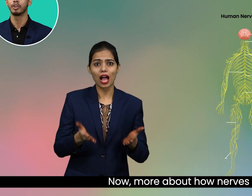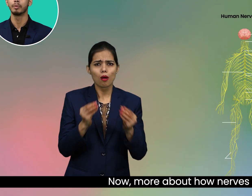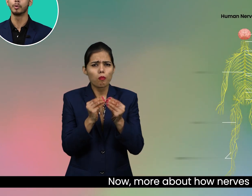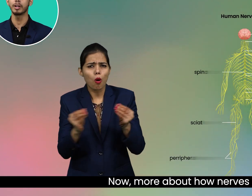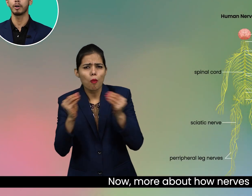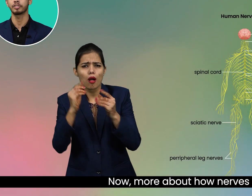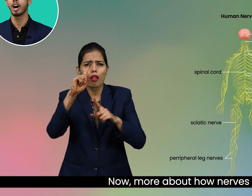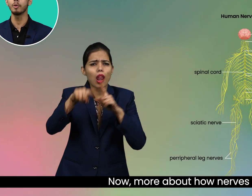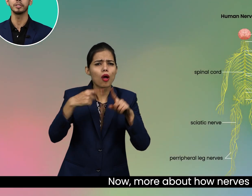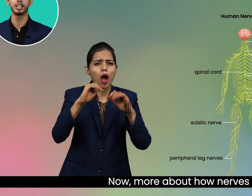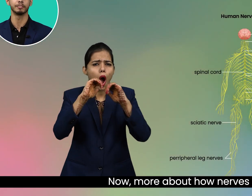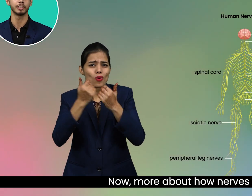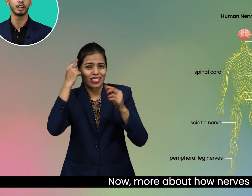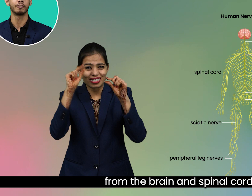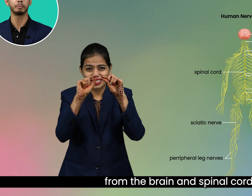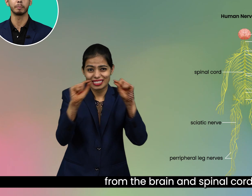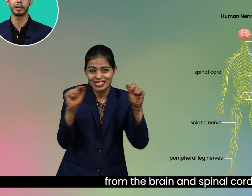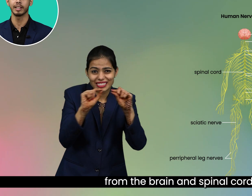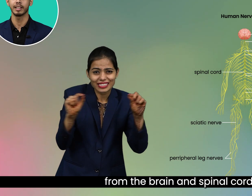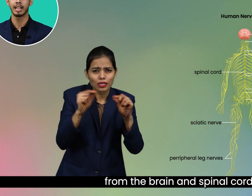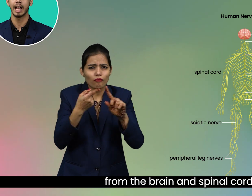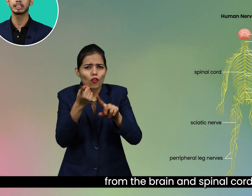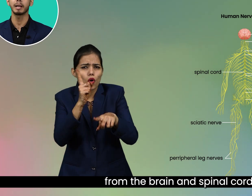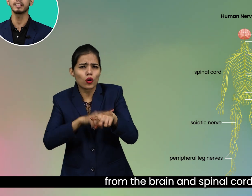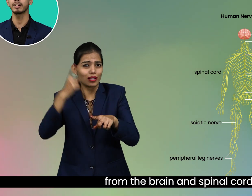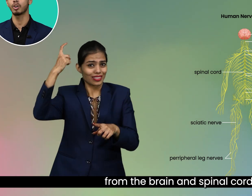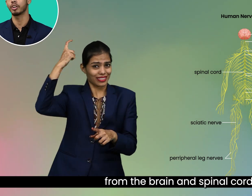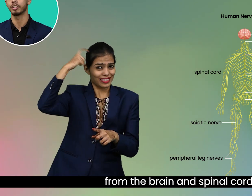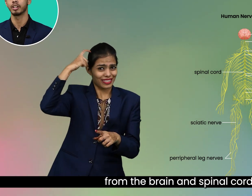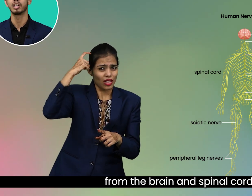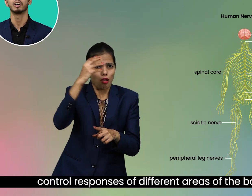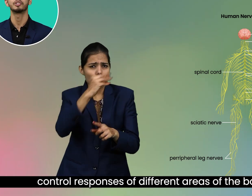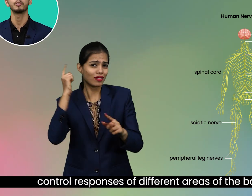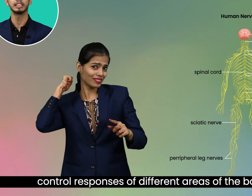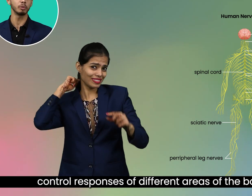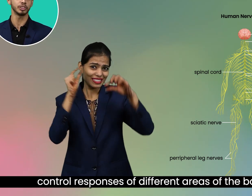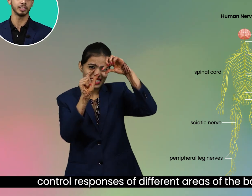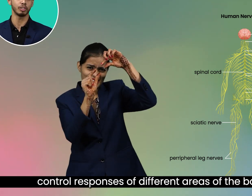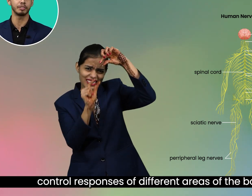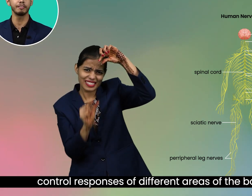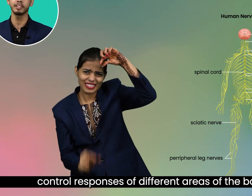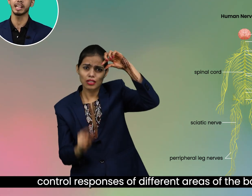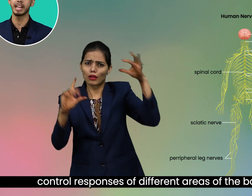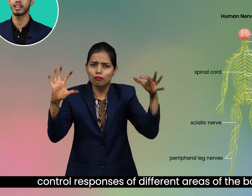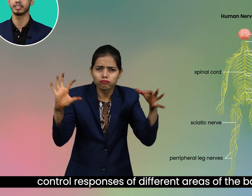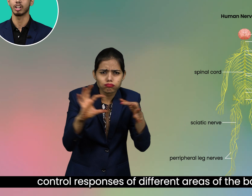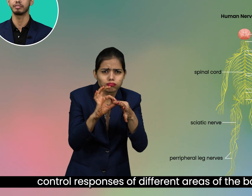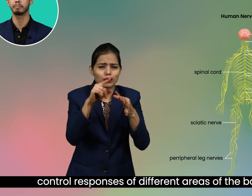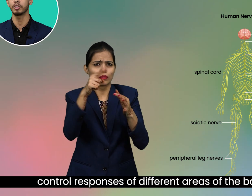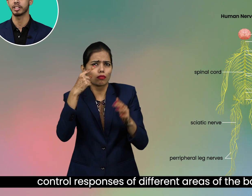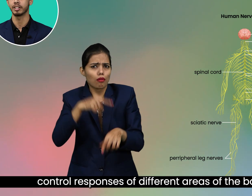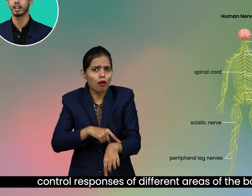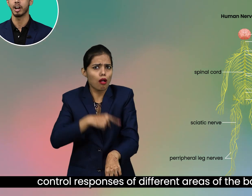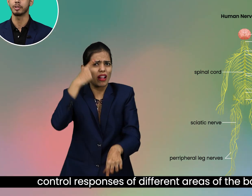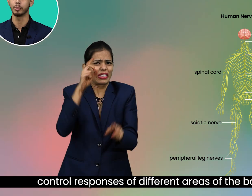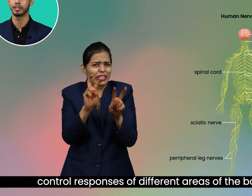Now, more about how nerves from the brain and spinal cord control responses of different areas of the